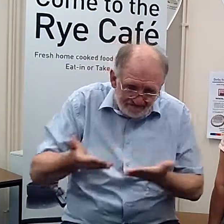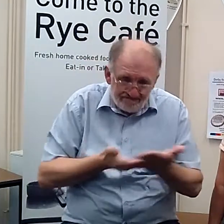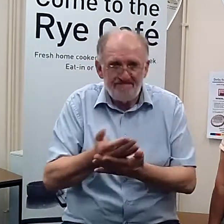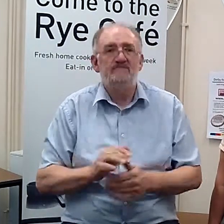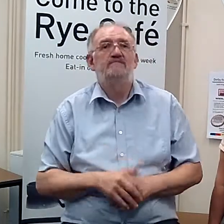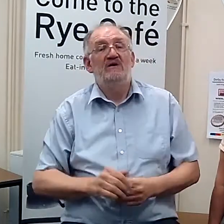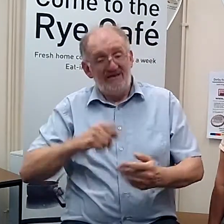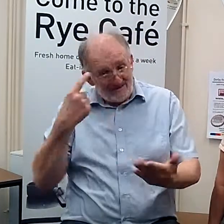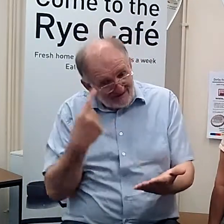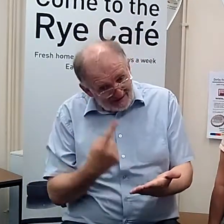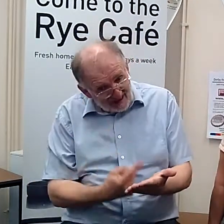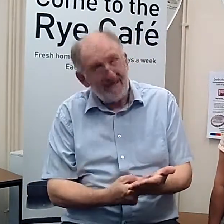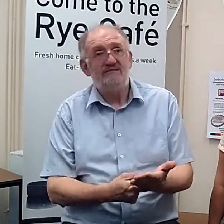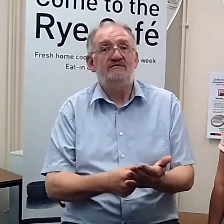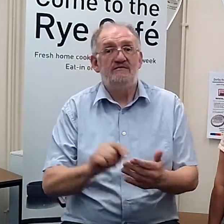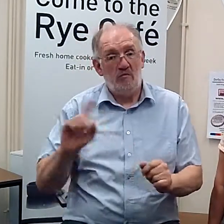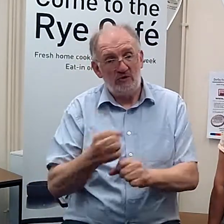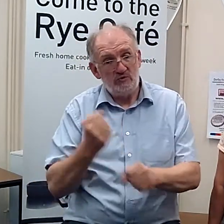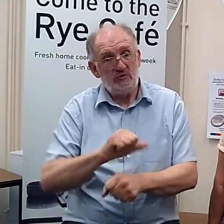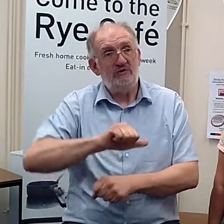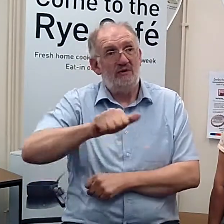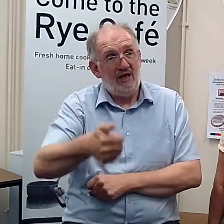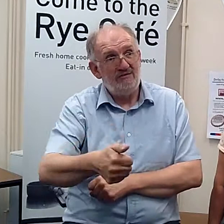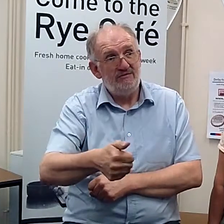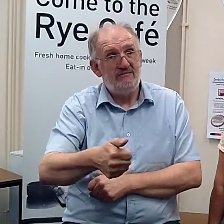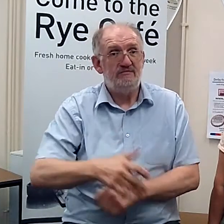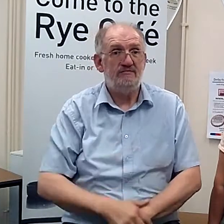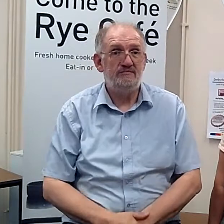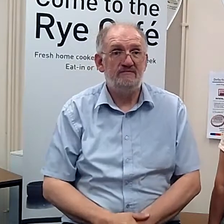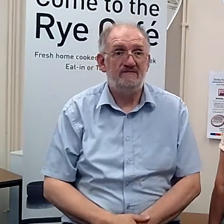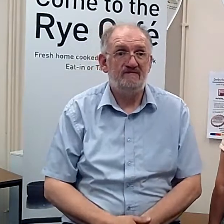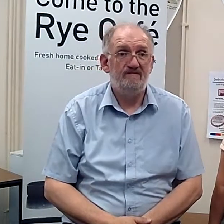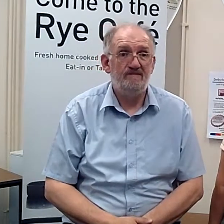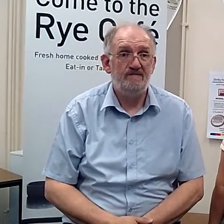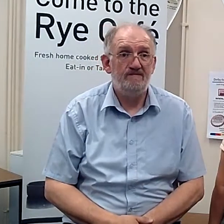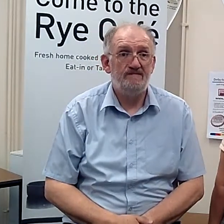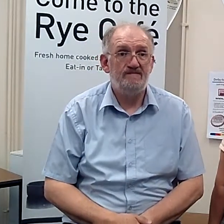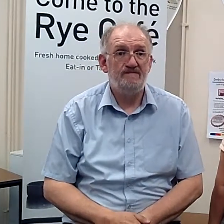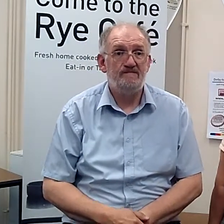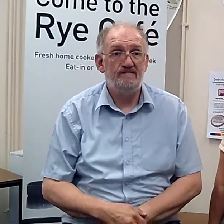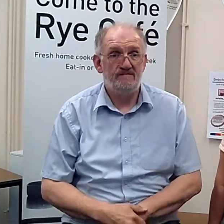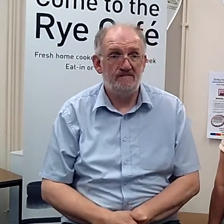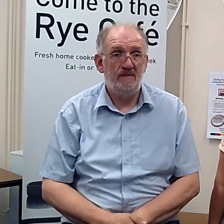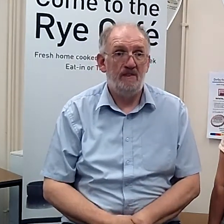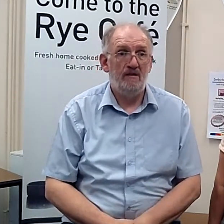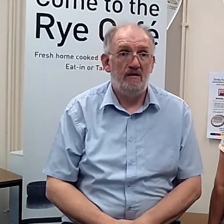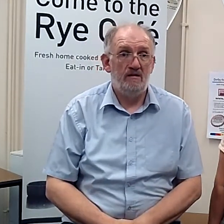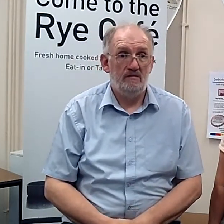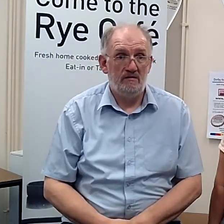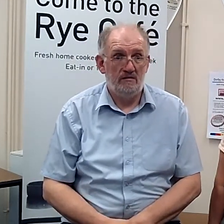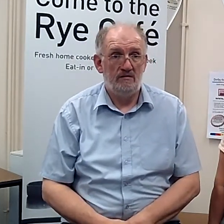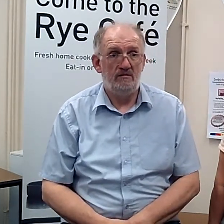job coach, any support workers, their employer, their mentor, are all there to decide what should happen next.